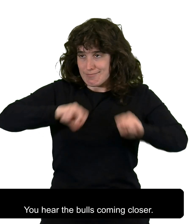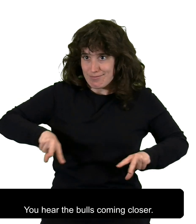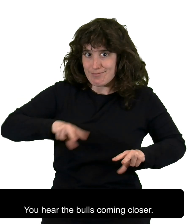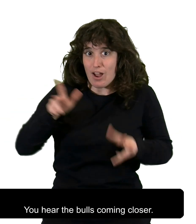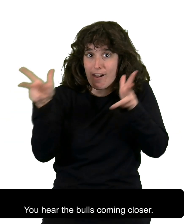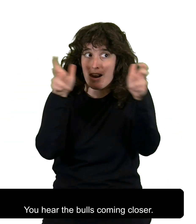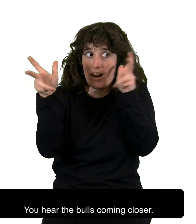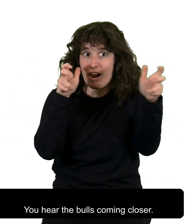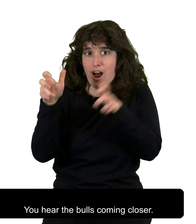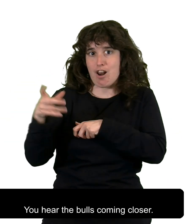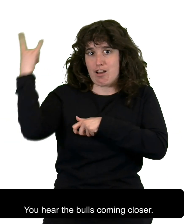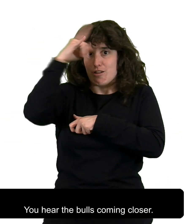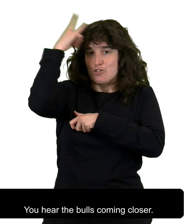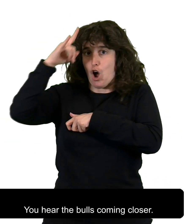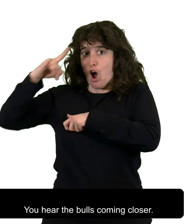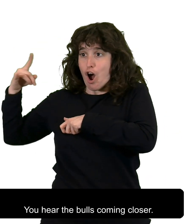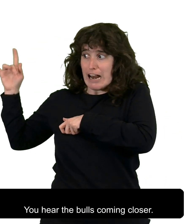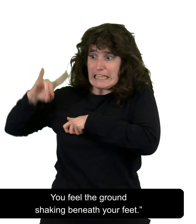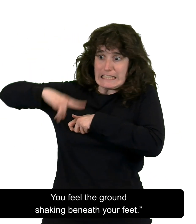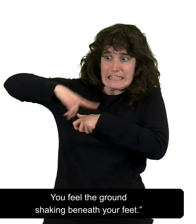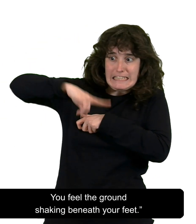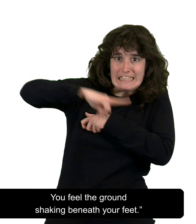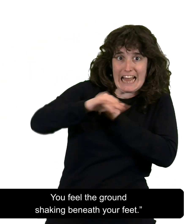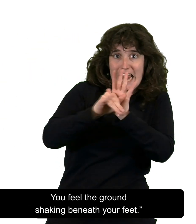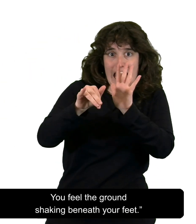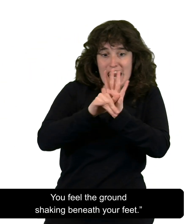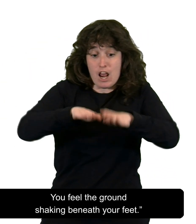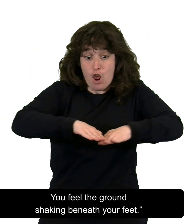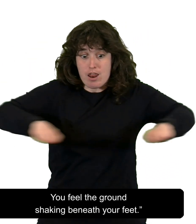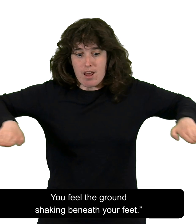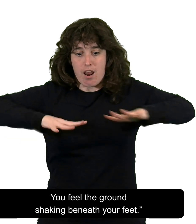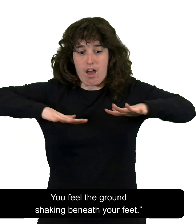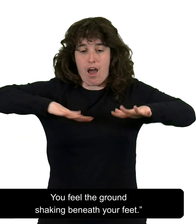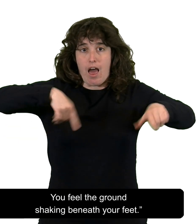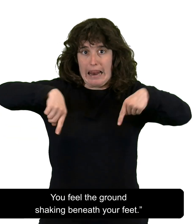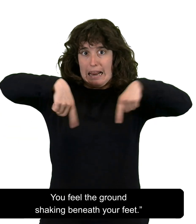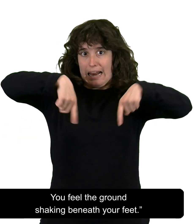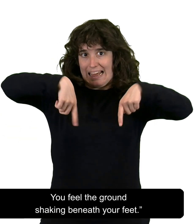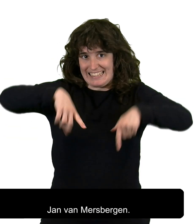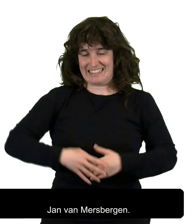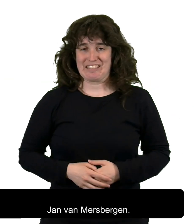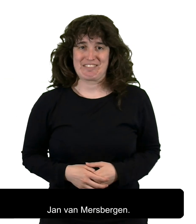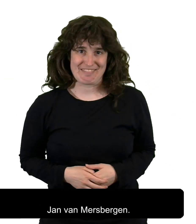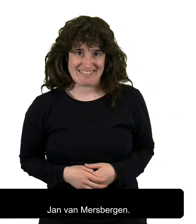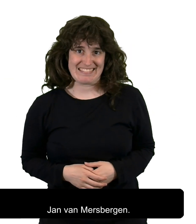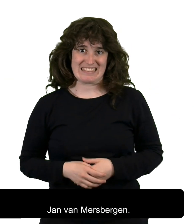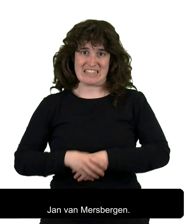You hear the bulls coming closer. You feel the ground shaking beneath your feet. Jan van